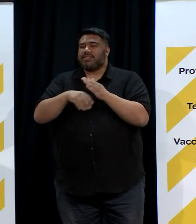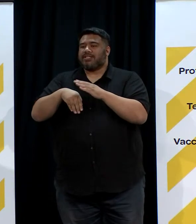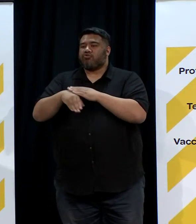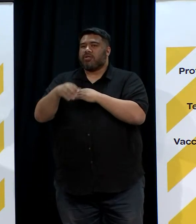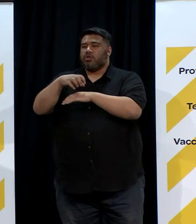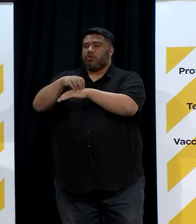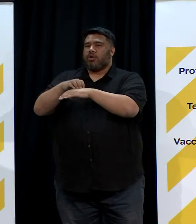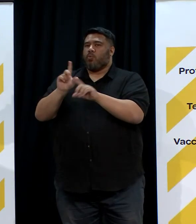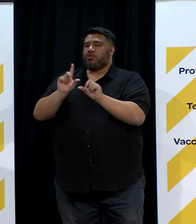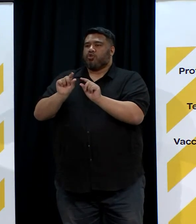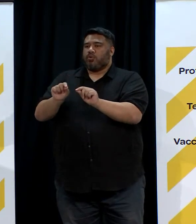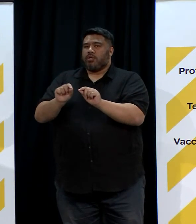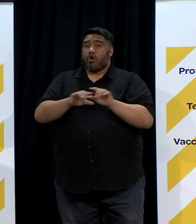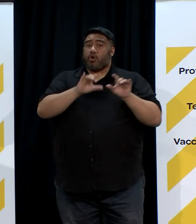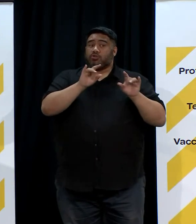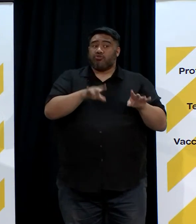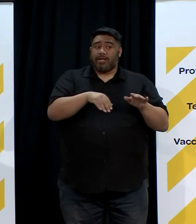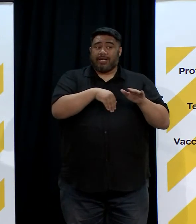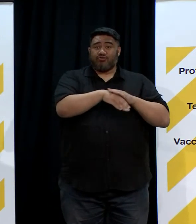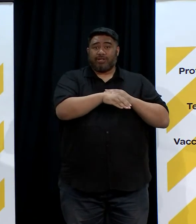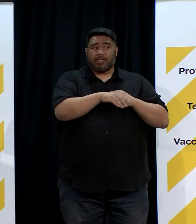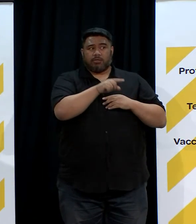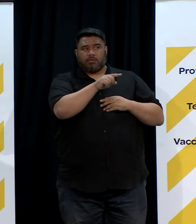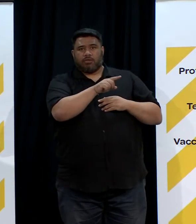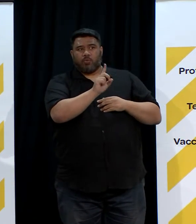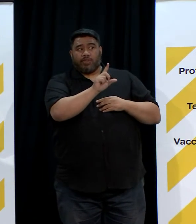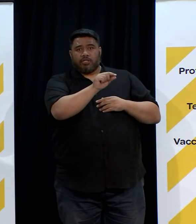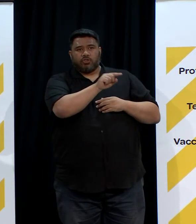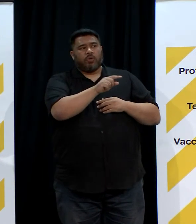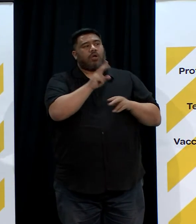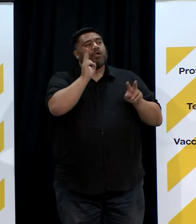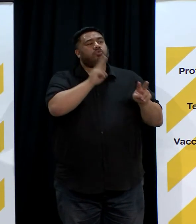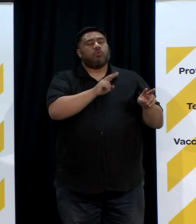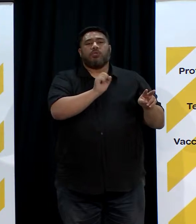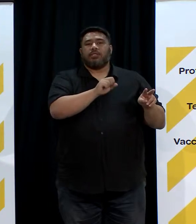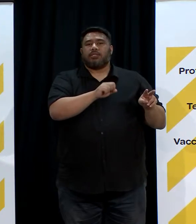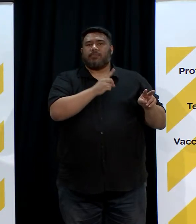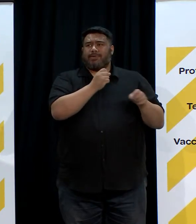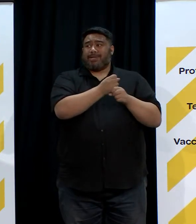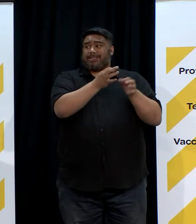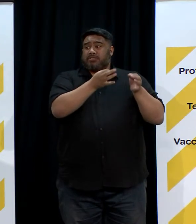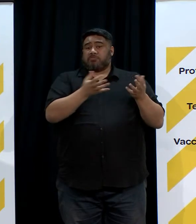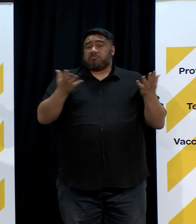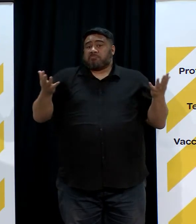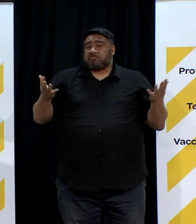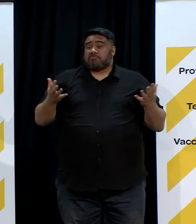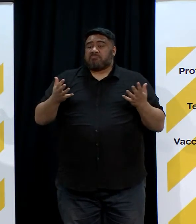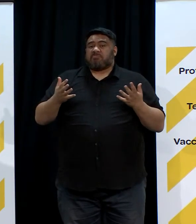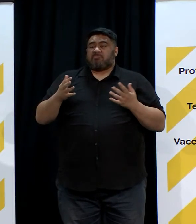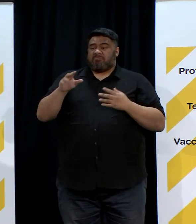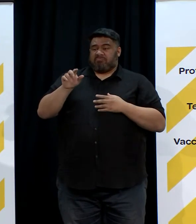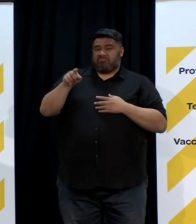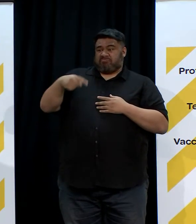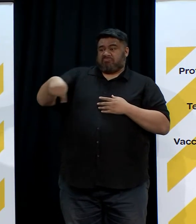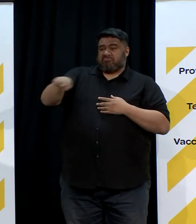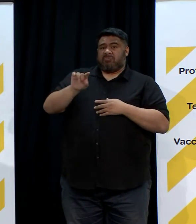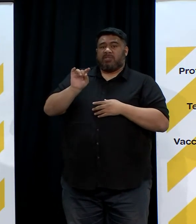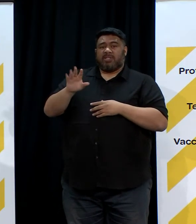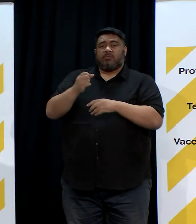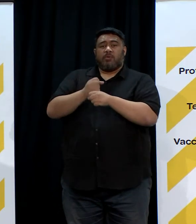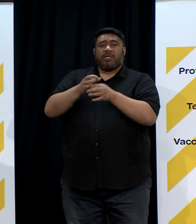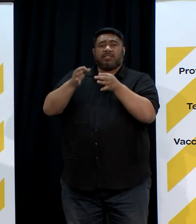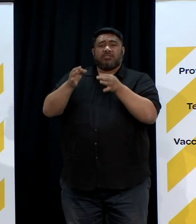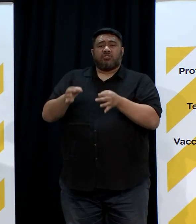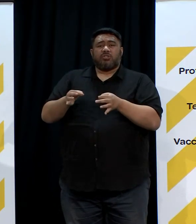what Australian cricket has been doing. Ultimately, in the end, those decisions will get made by New Zealand Cricket and the